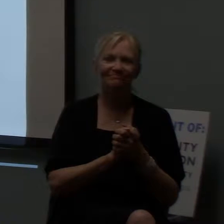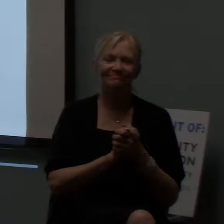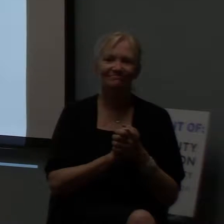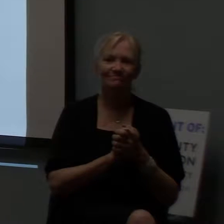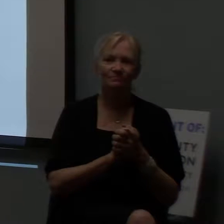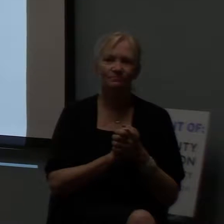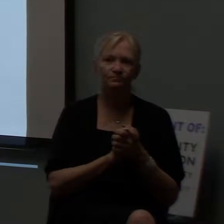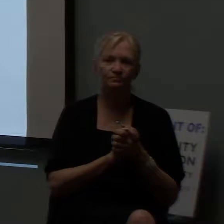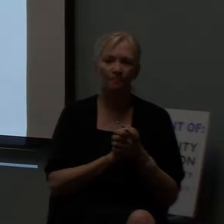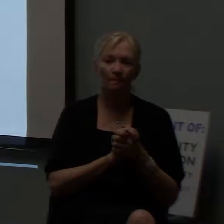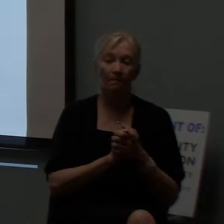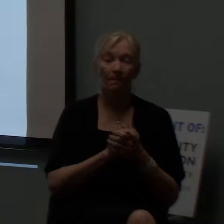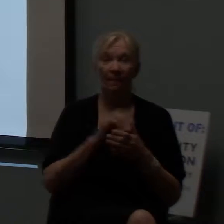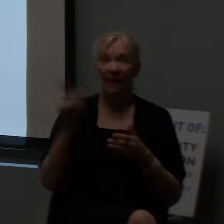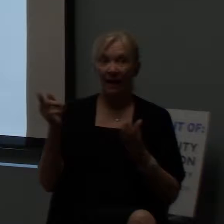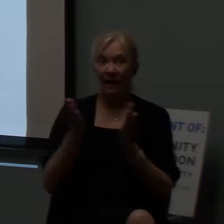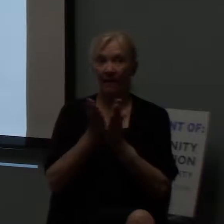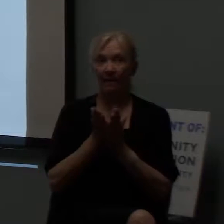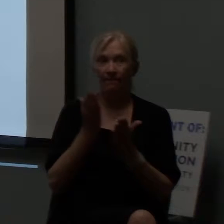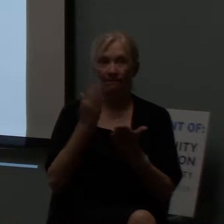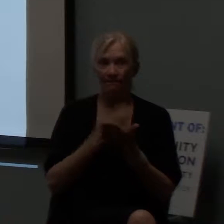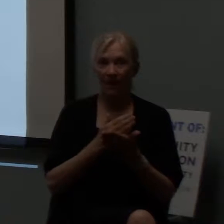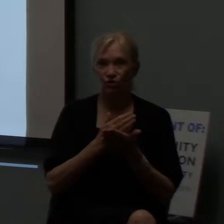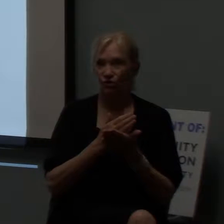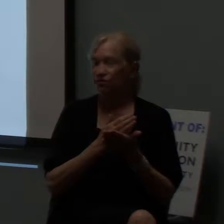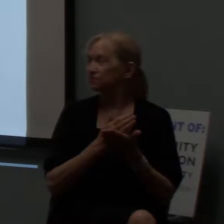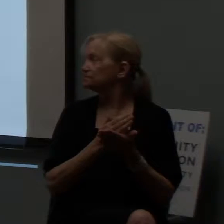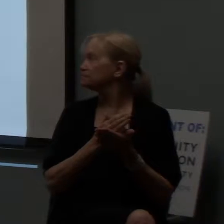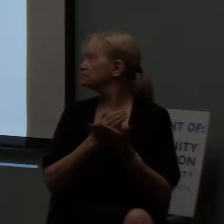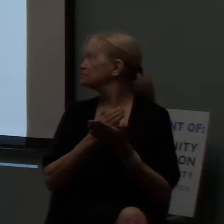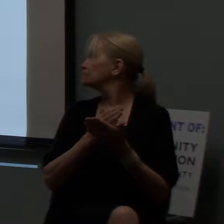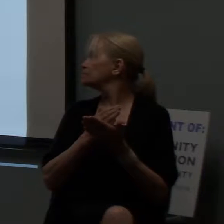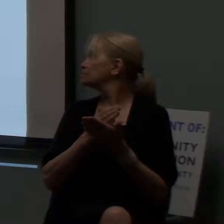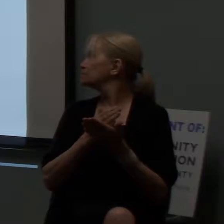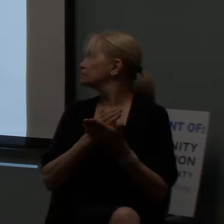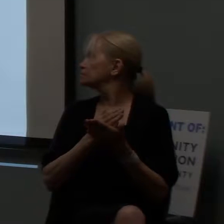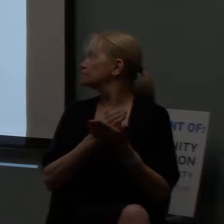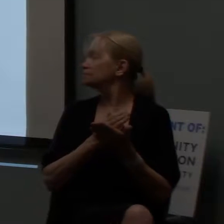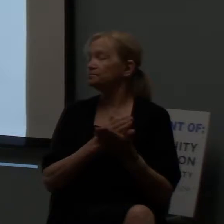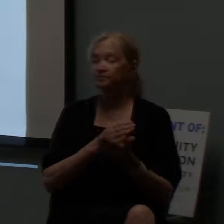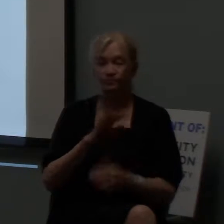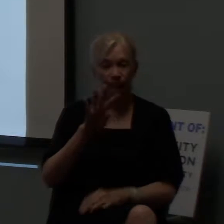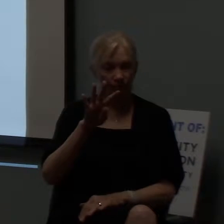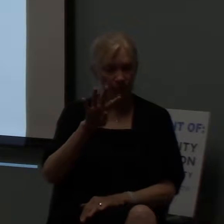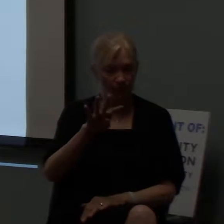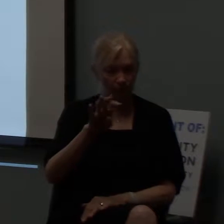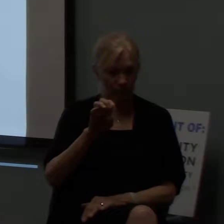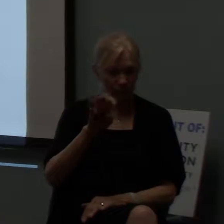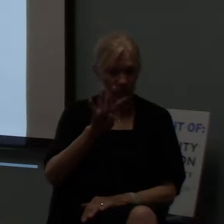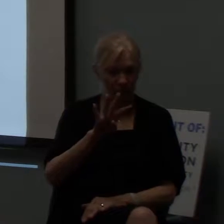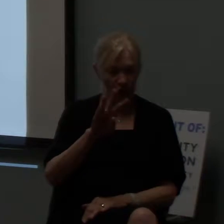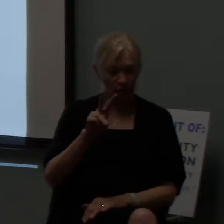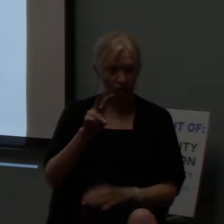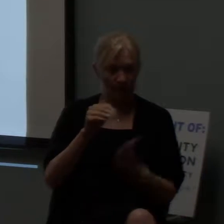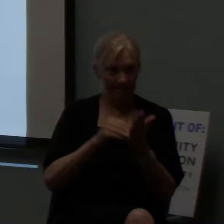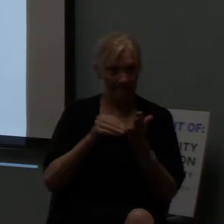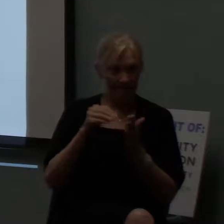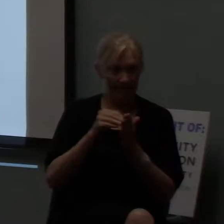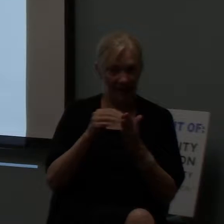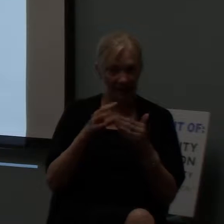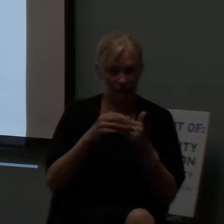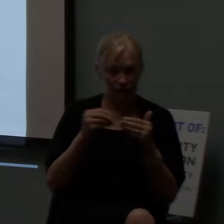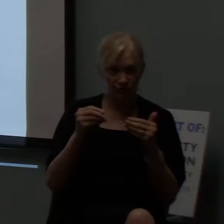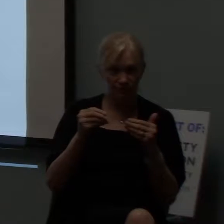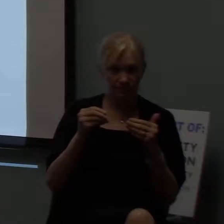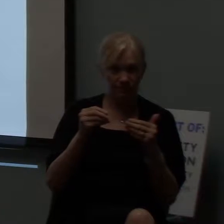This is the budget for 2019 for Boulder County. Out of revenues of about $442 million, the county